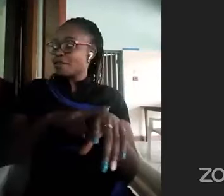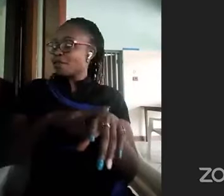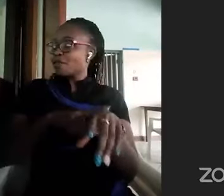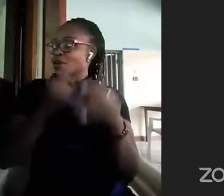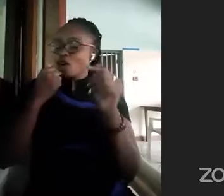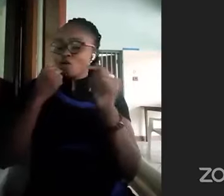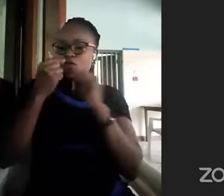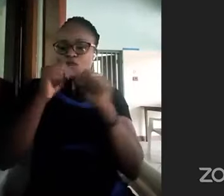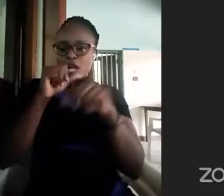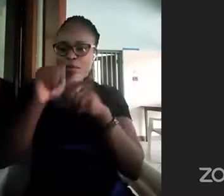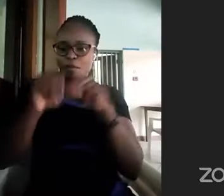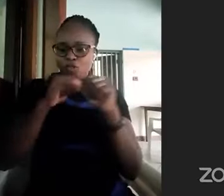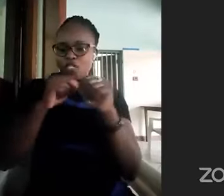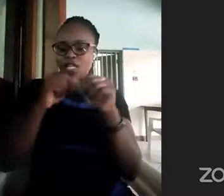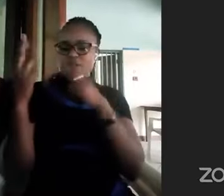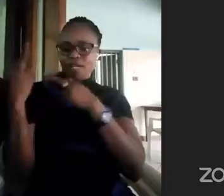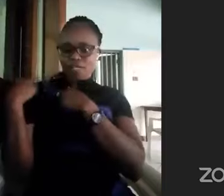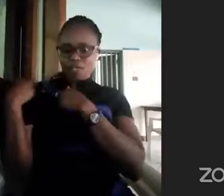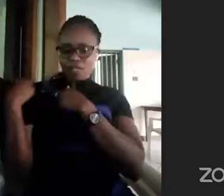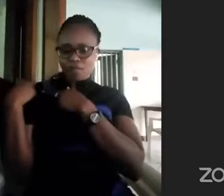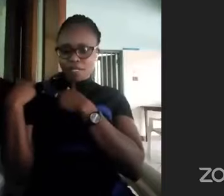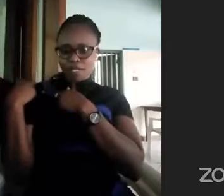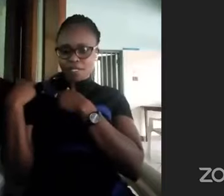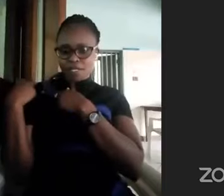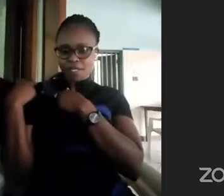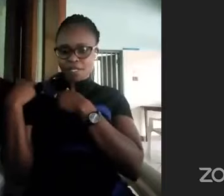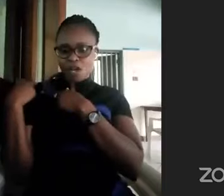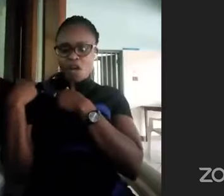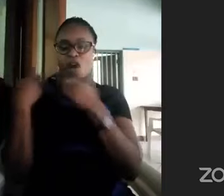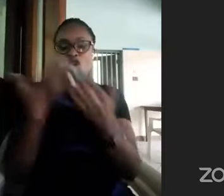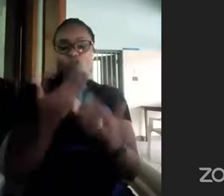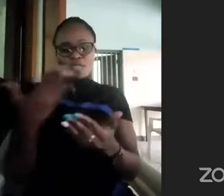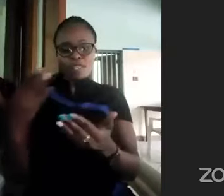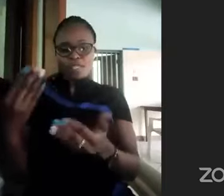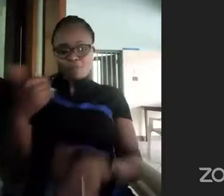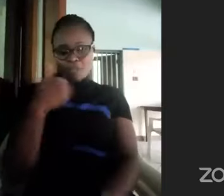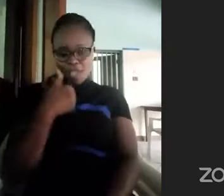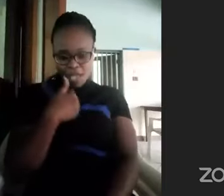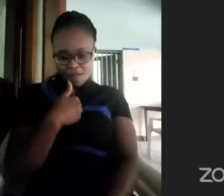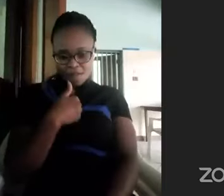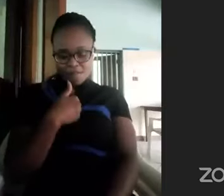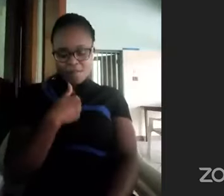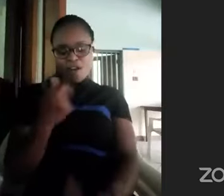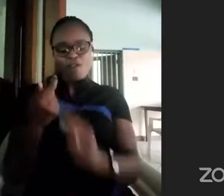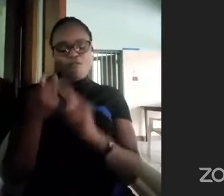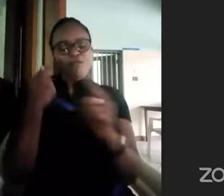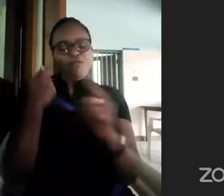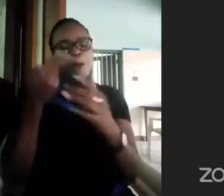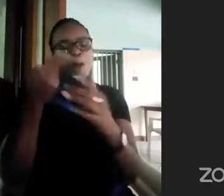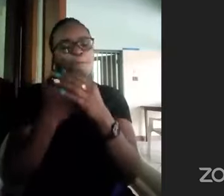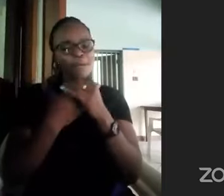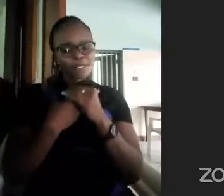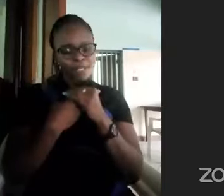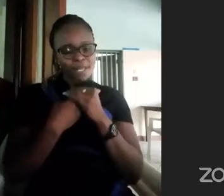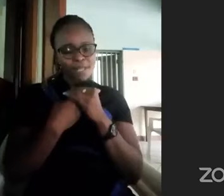say some of the low-hanging fruits that we've had from our partners, our civil society organizations, and also our governments